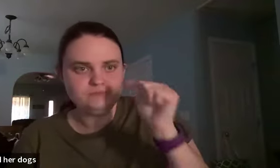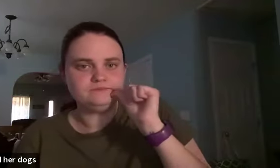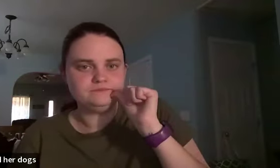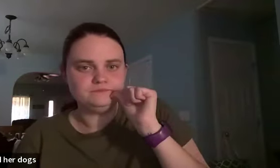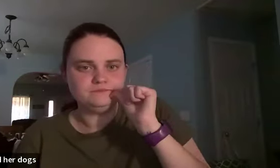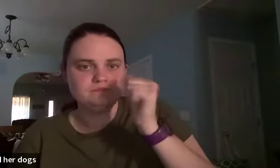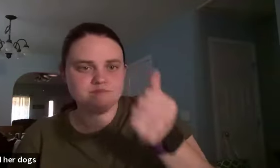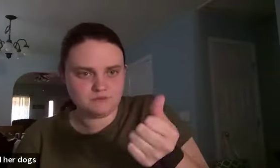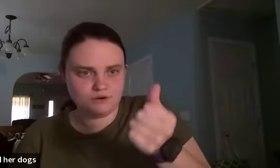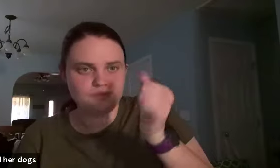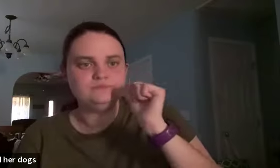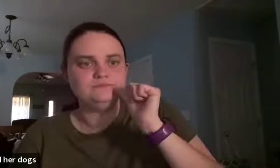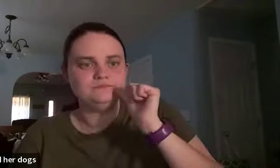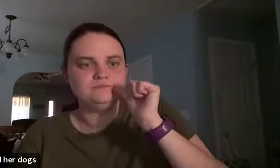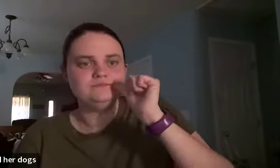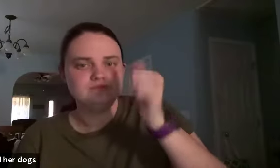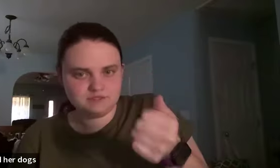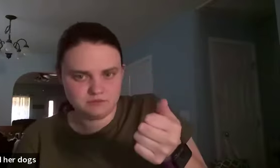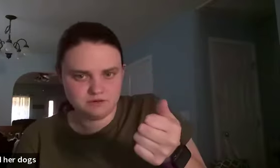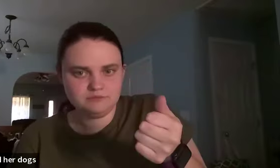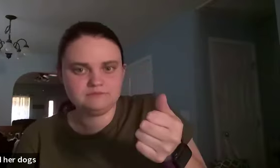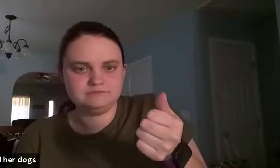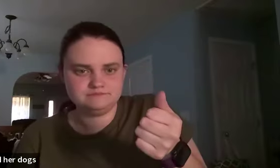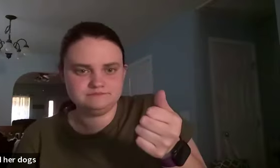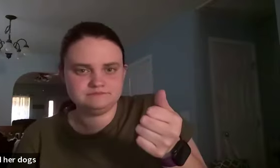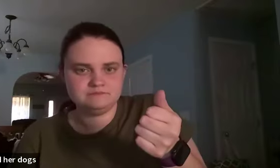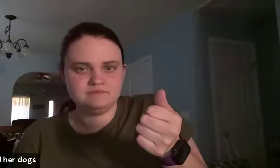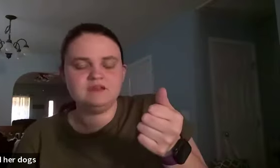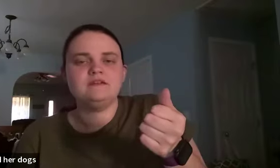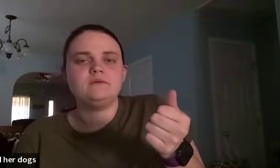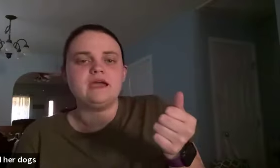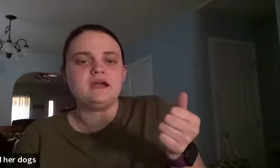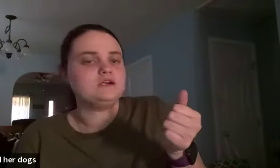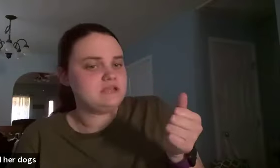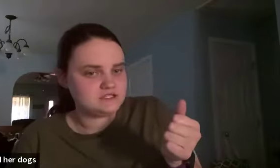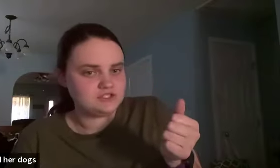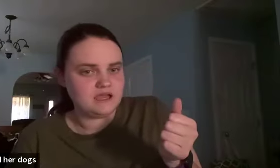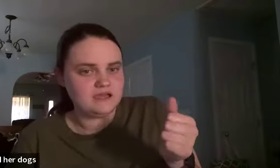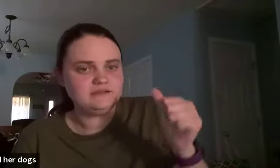tomorrow, tomorrow, tomorrow. Then we had our yesterday,